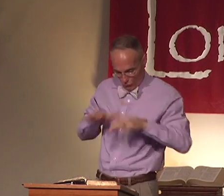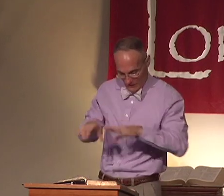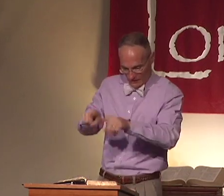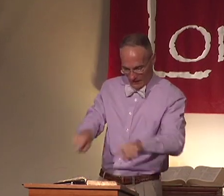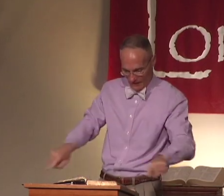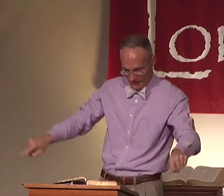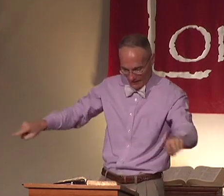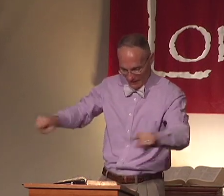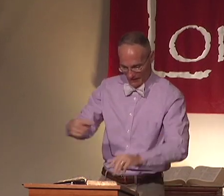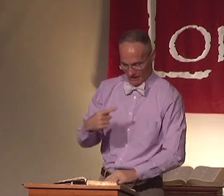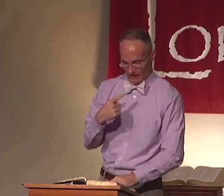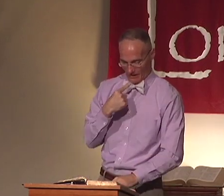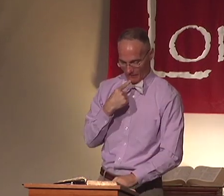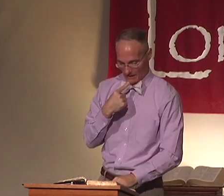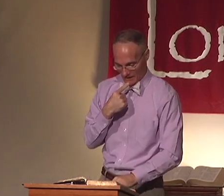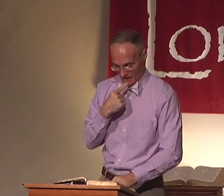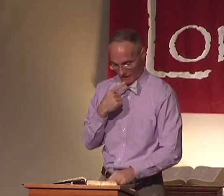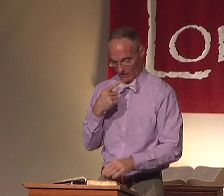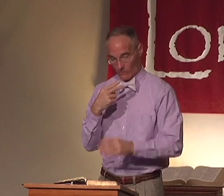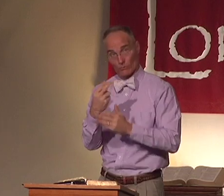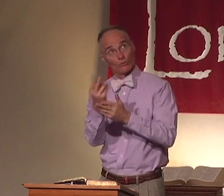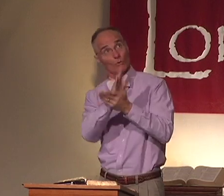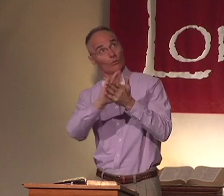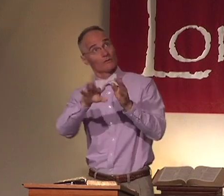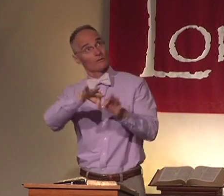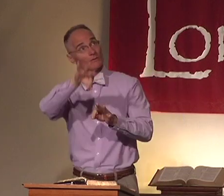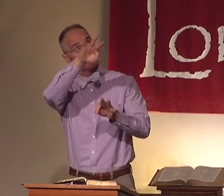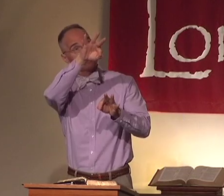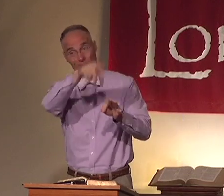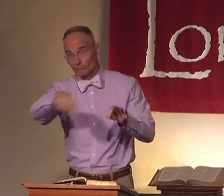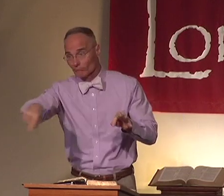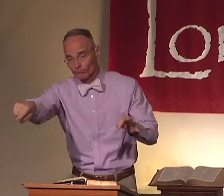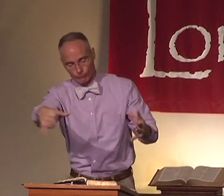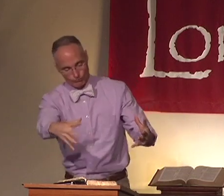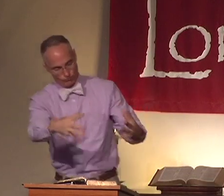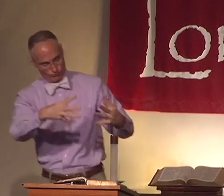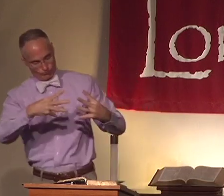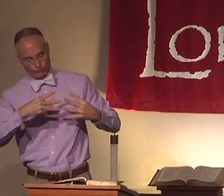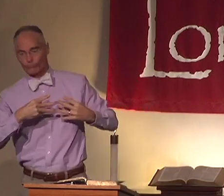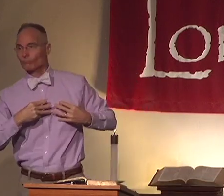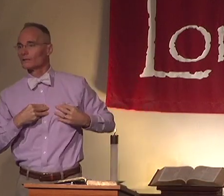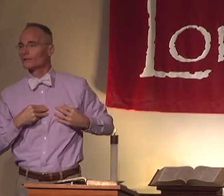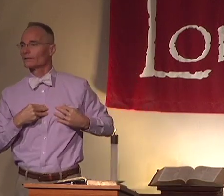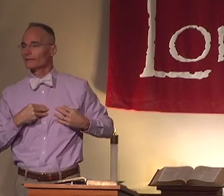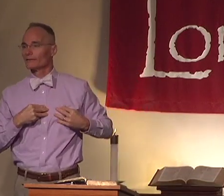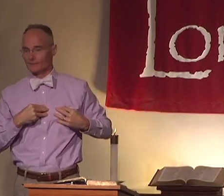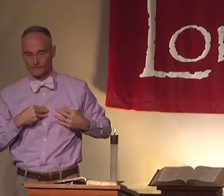And then he breathed on them and said, "Receive the Holy Spirit."